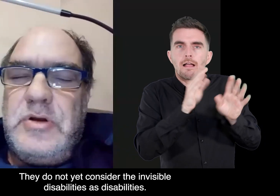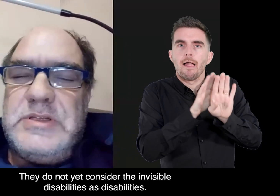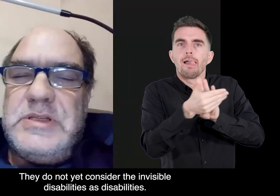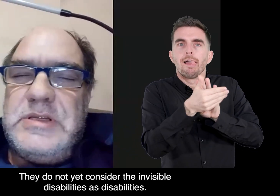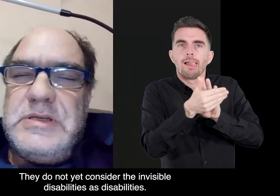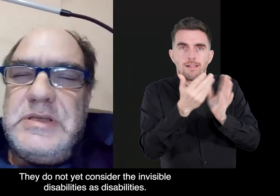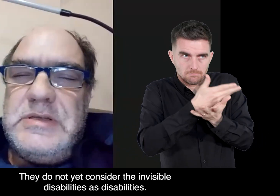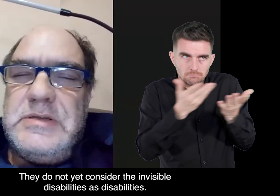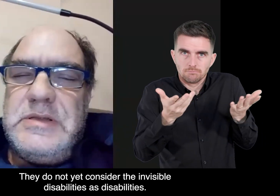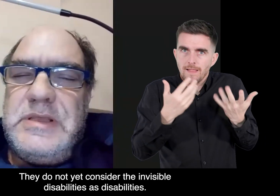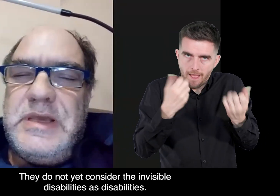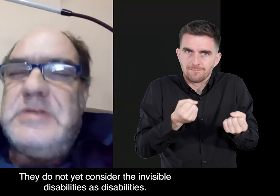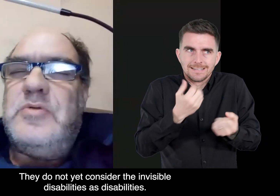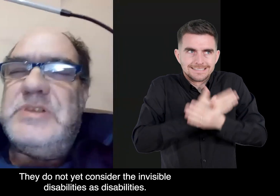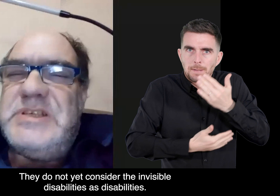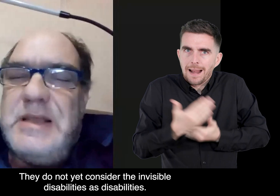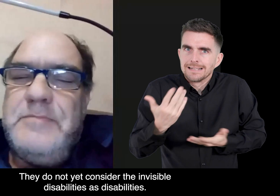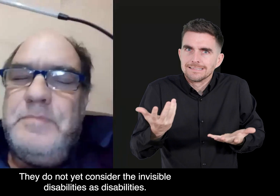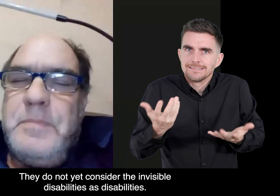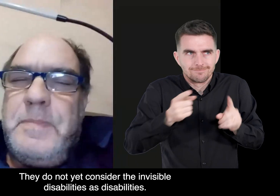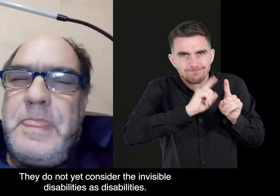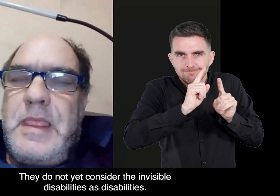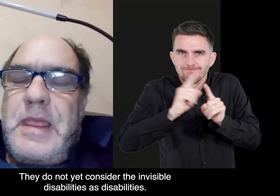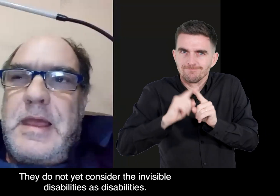do not yet consider